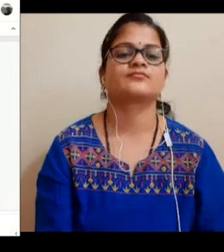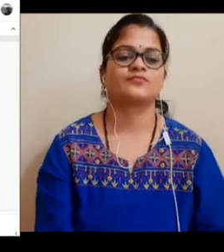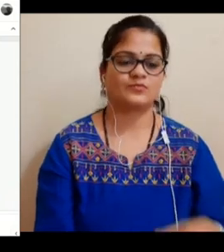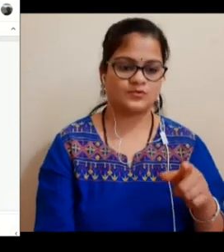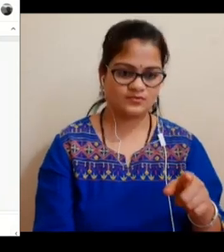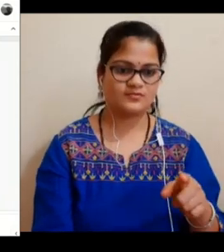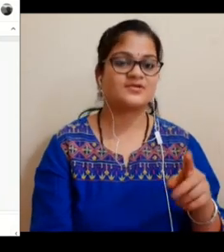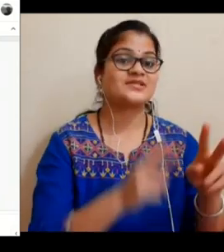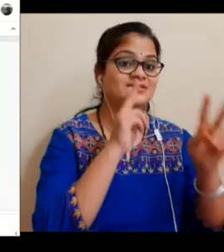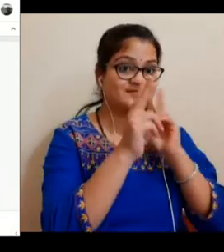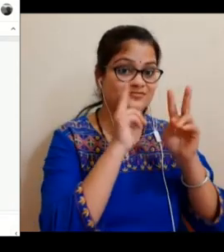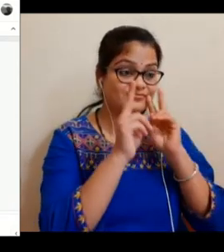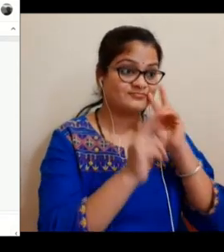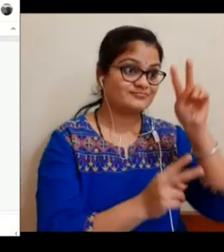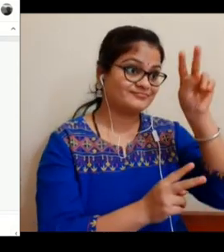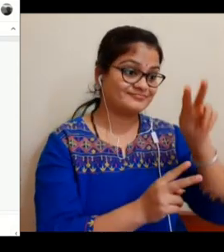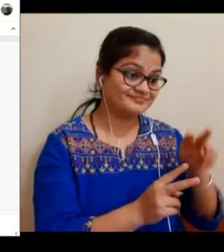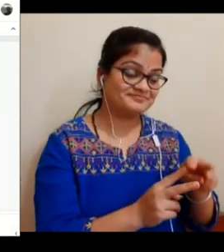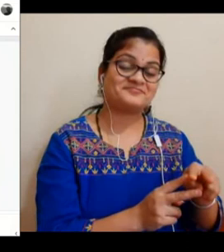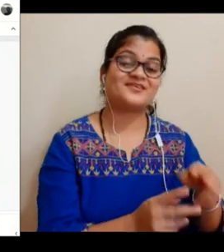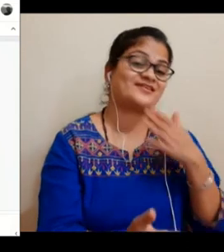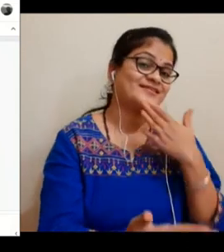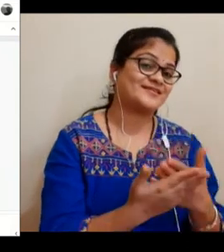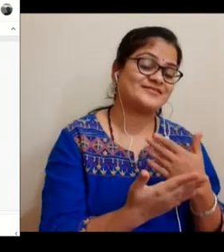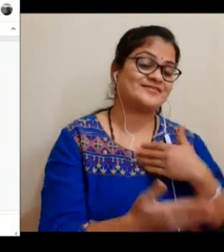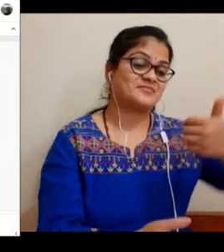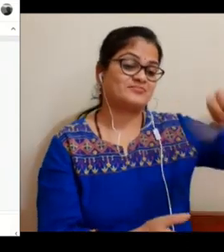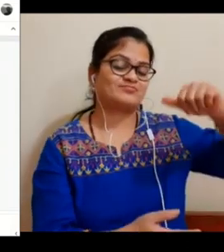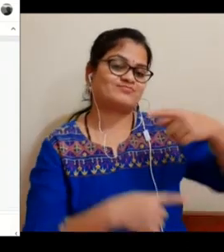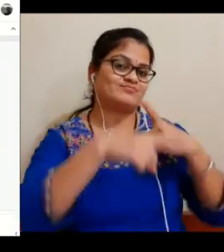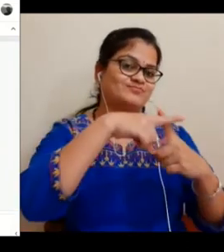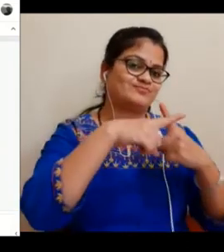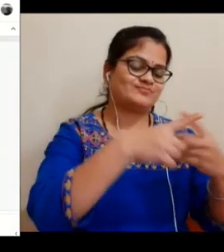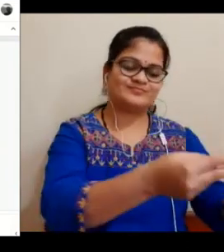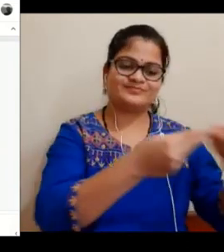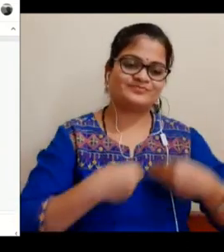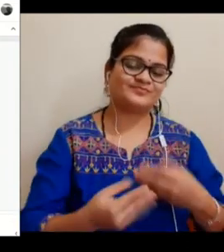Yeah, I'm seeing all the chat box messages. Thank you so much for the positive feedback.